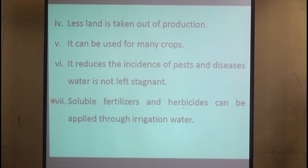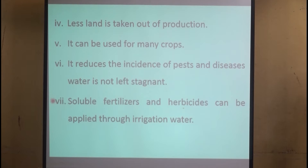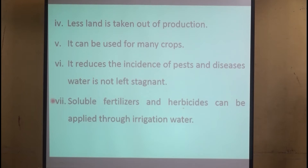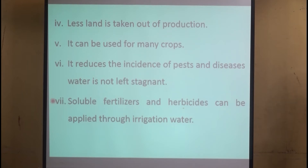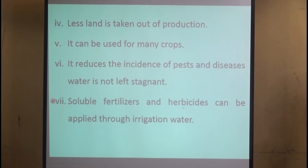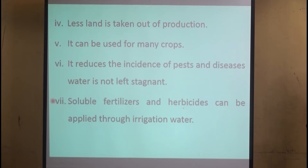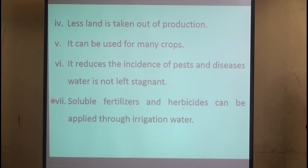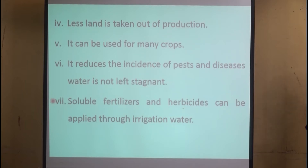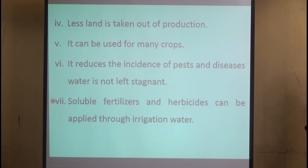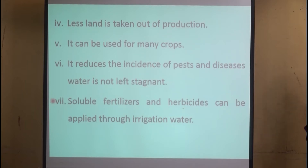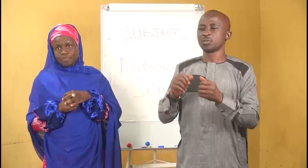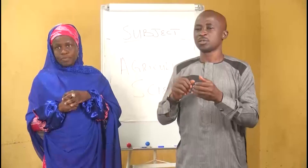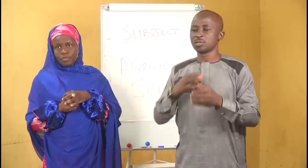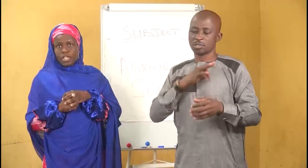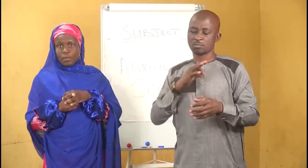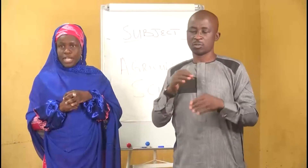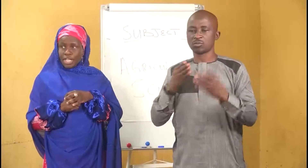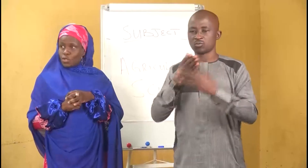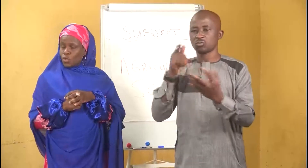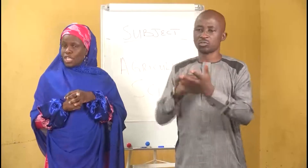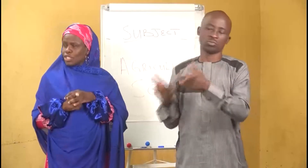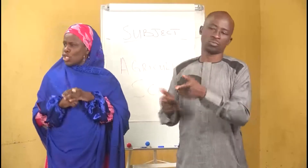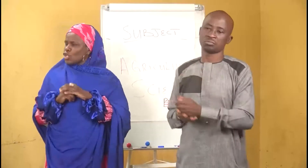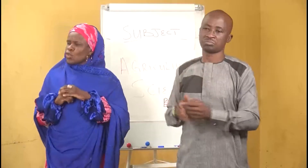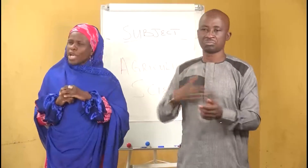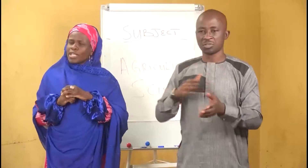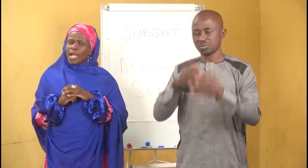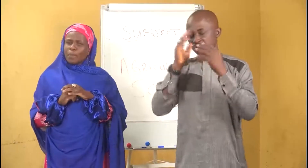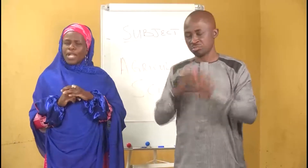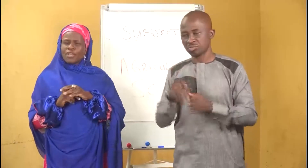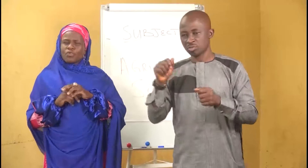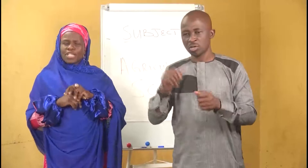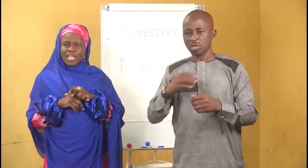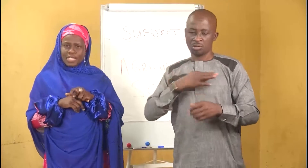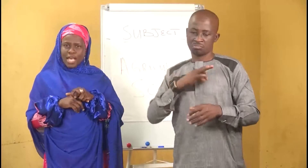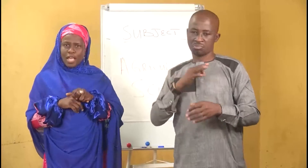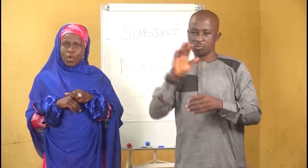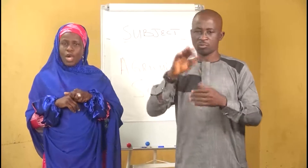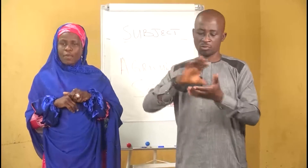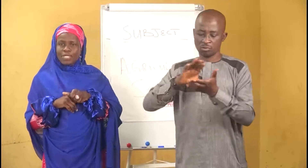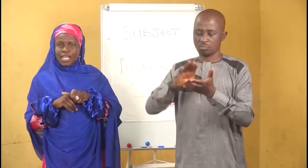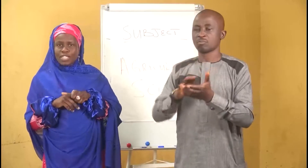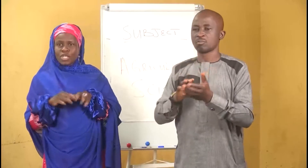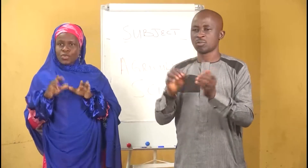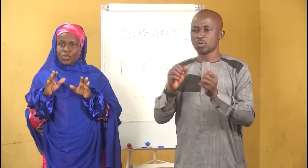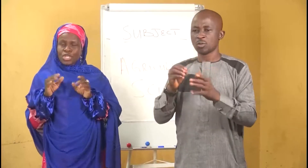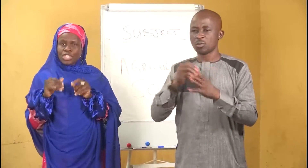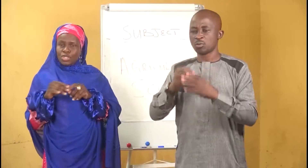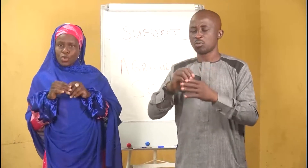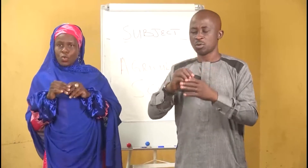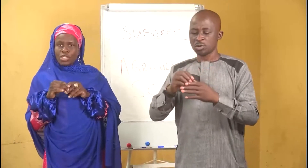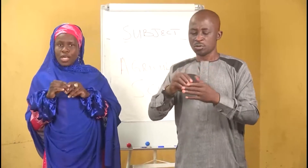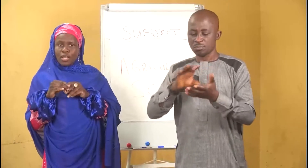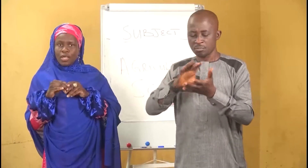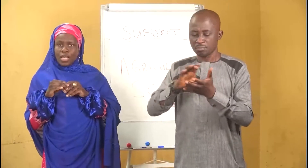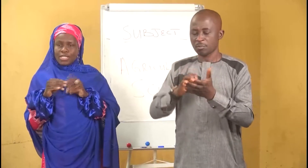apply through irrigation water. My dear student, you can apply your fertilizer or herbicide through